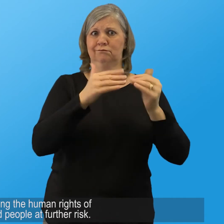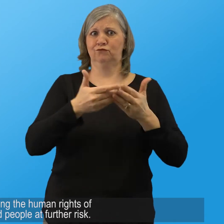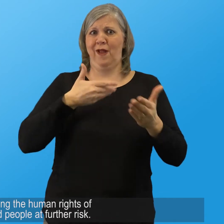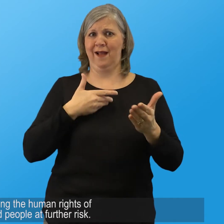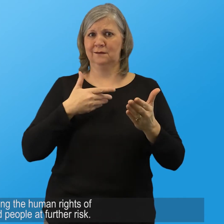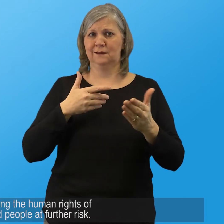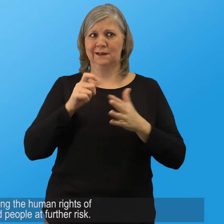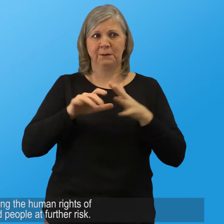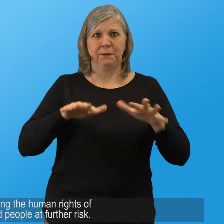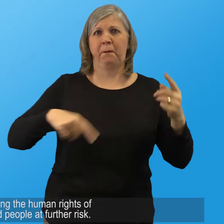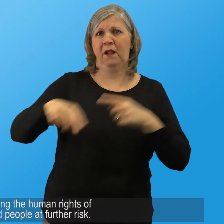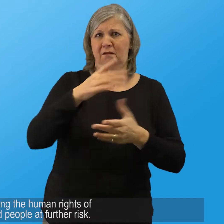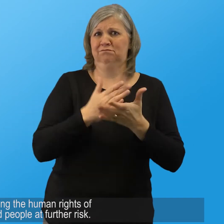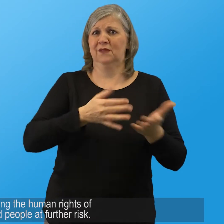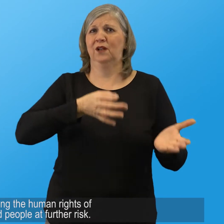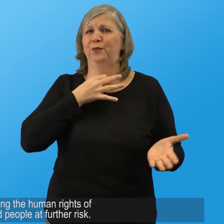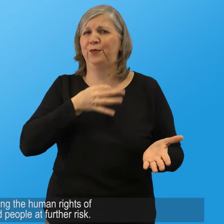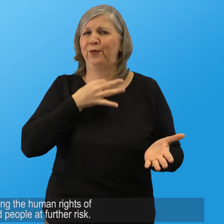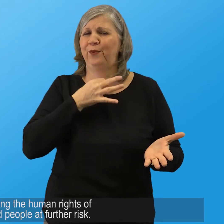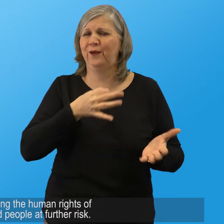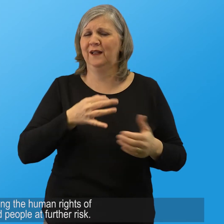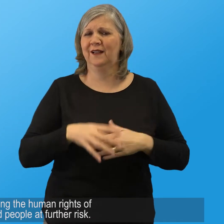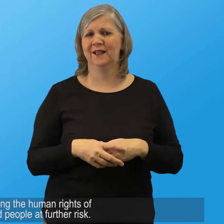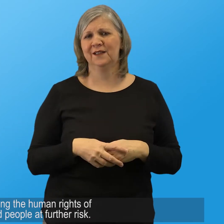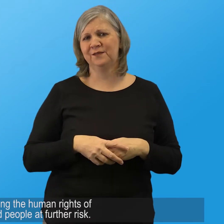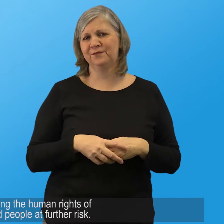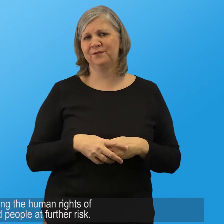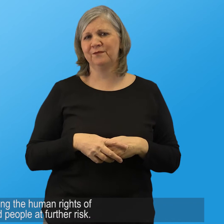human rights of disabled people at further risk.